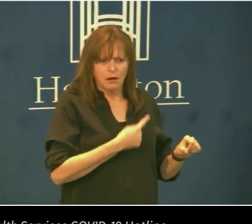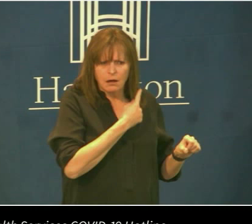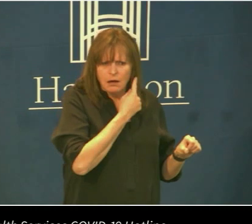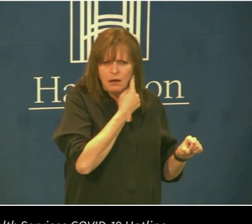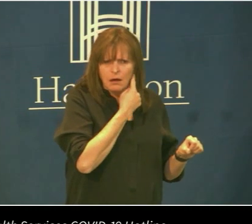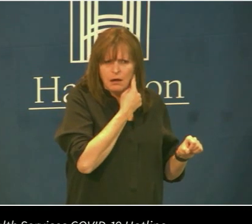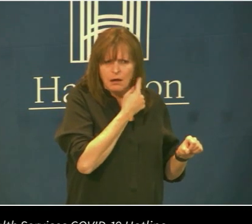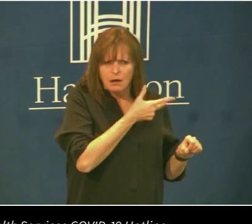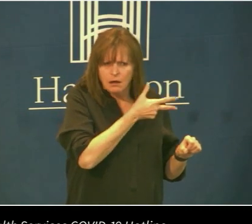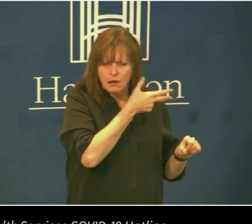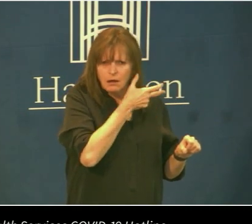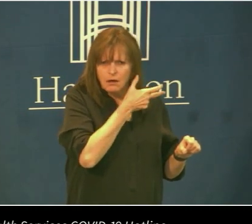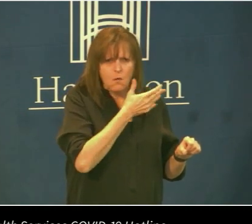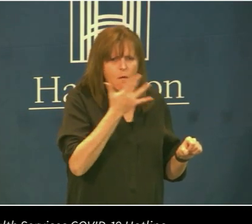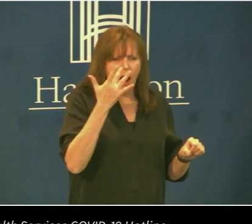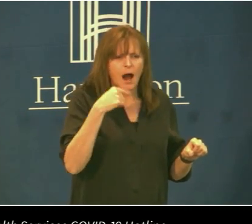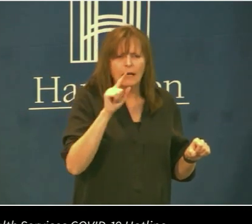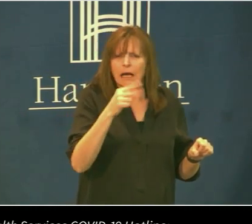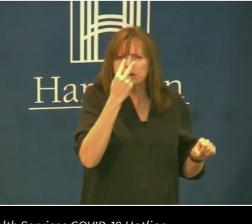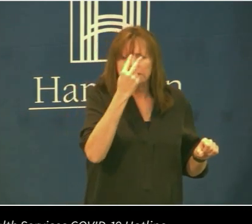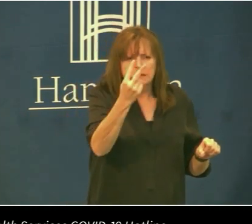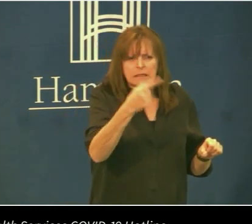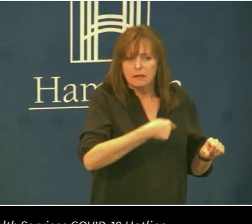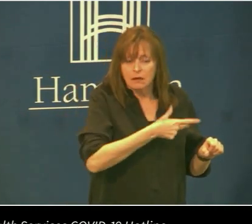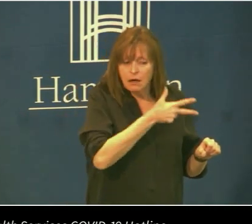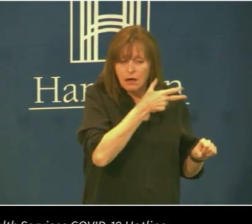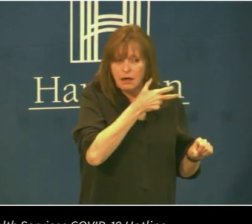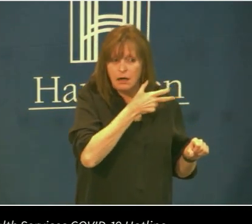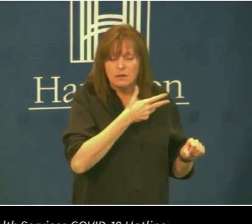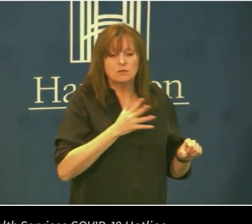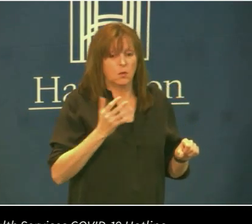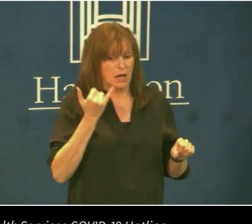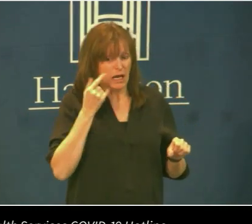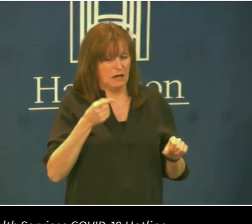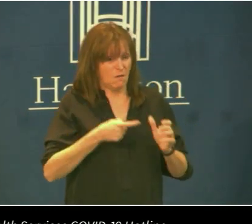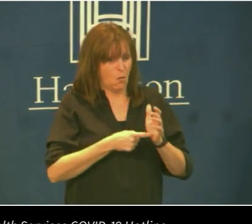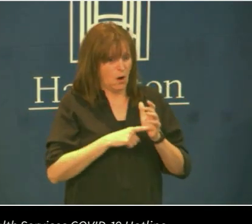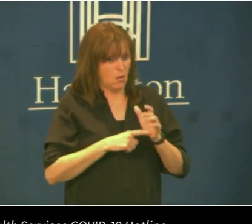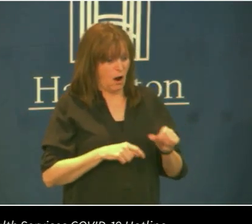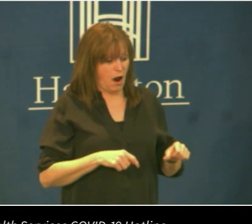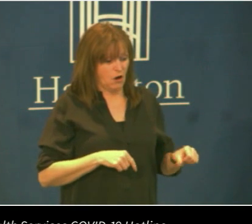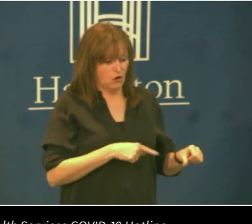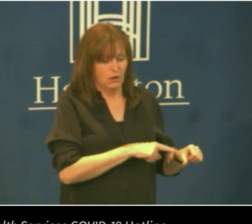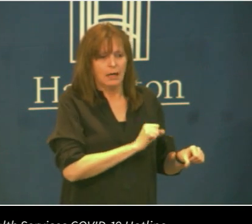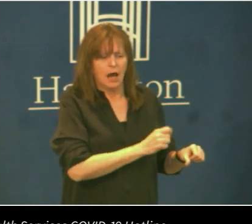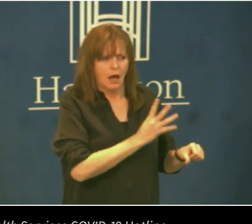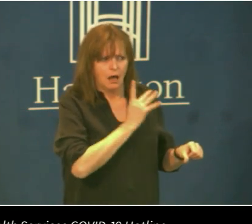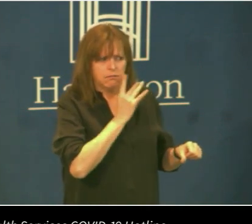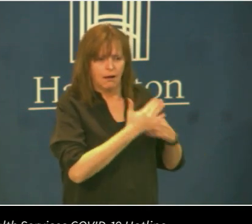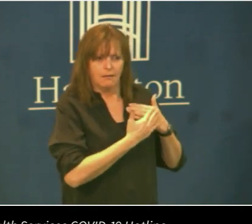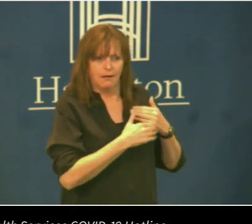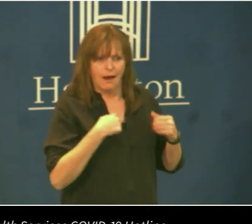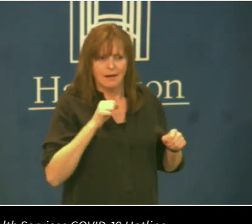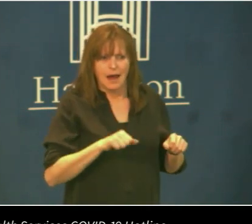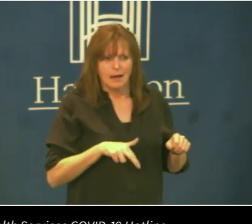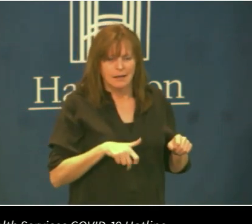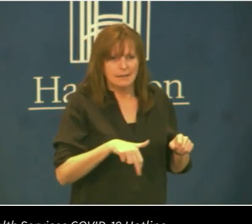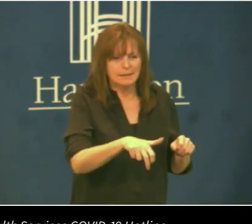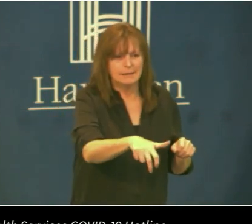you do require that audible crossing signal, that will still require a manual push of a